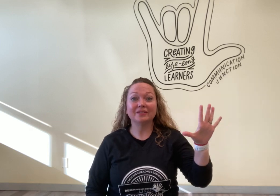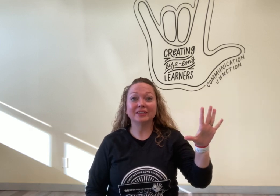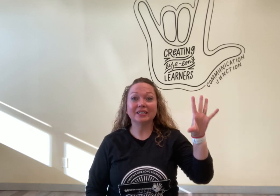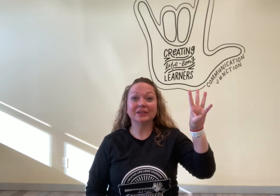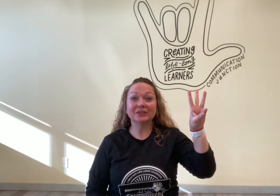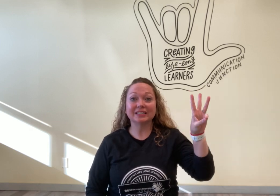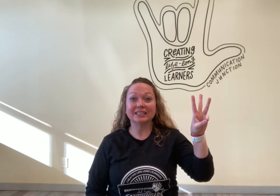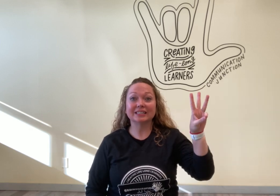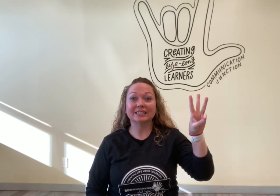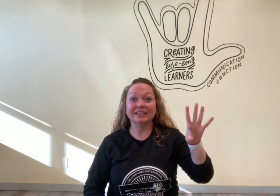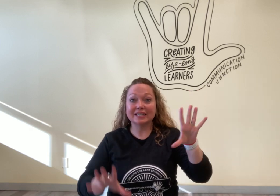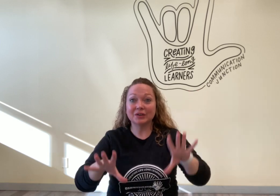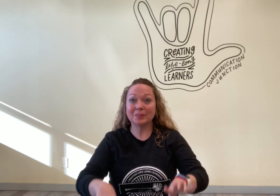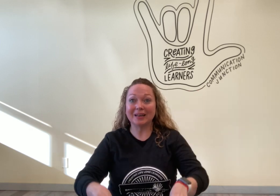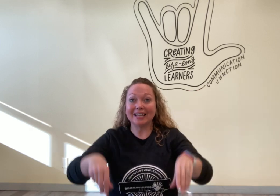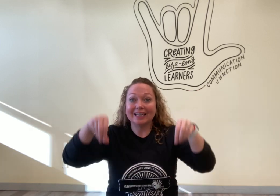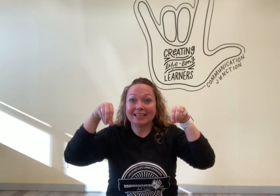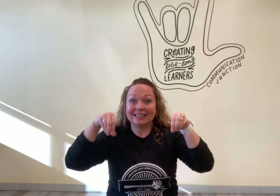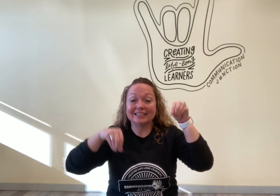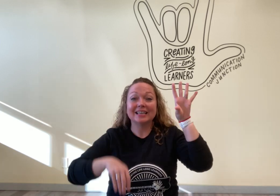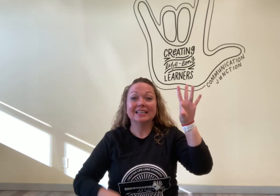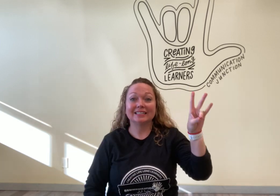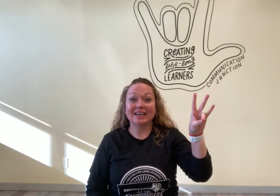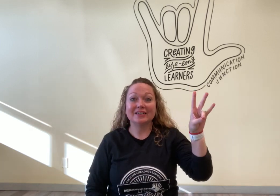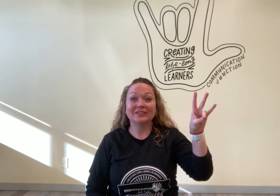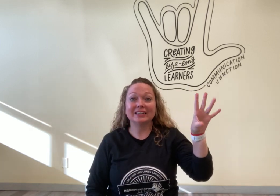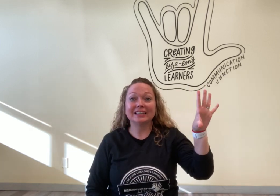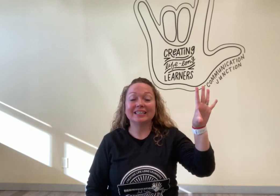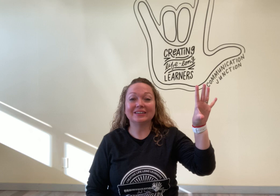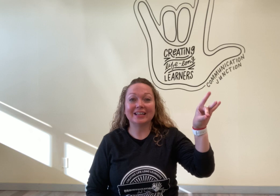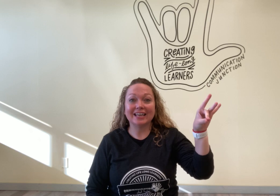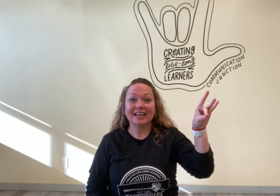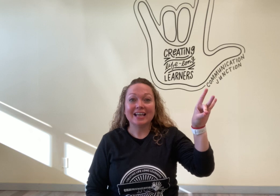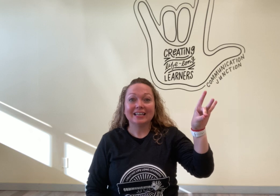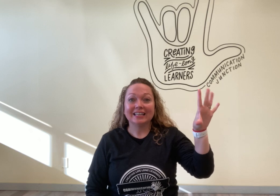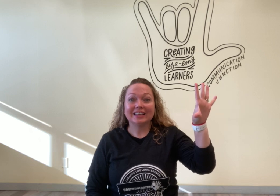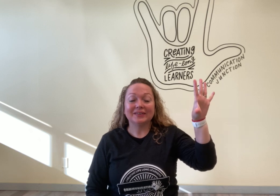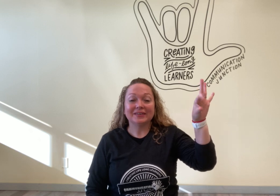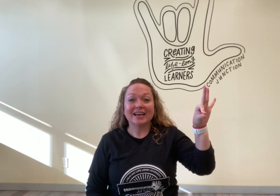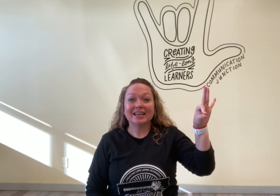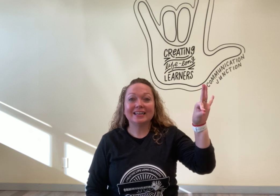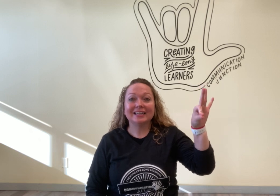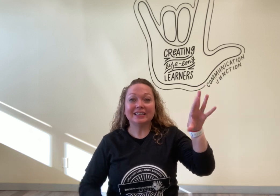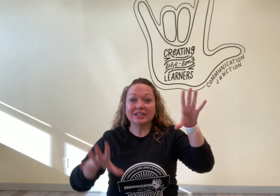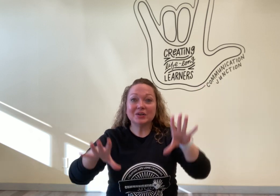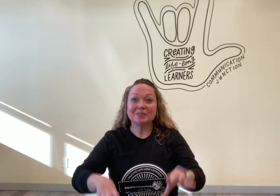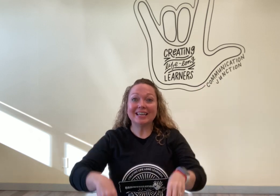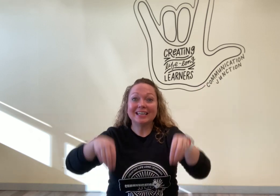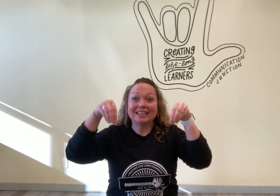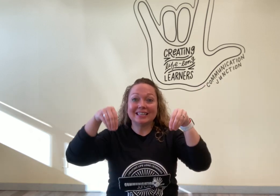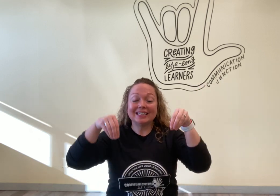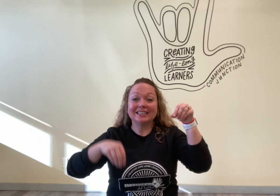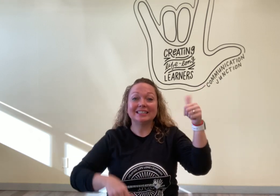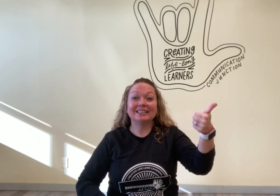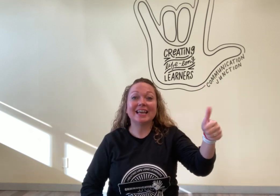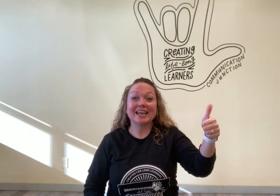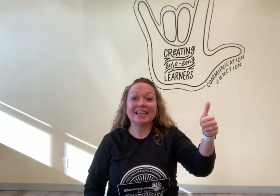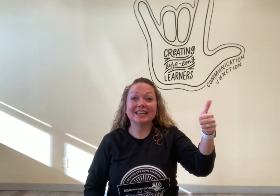little, 6 little blankies, 7 little, 8 little, 9 little blankies, 10